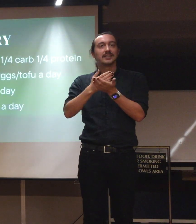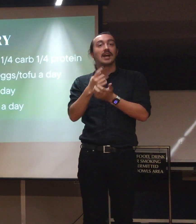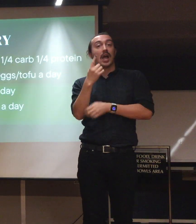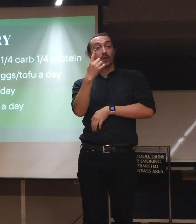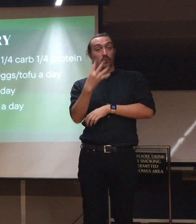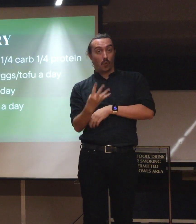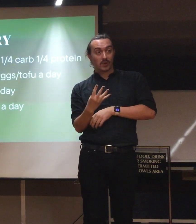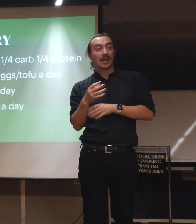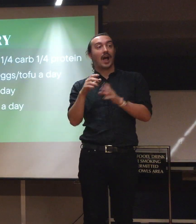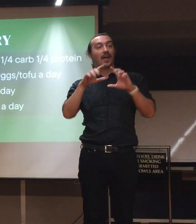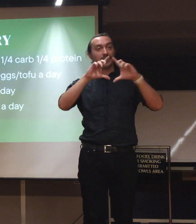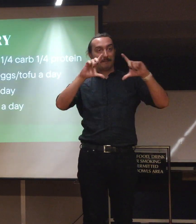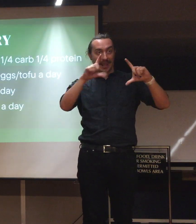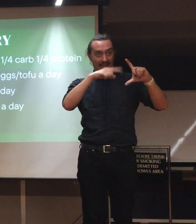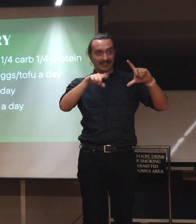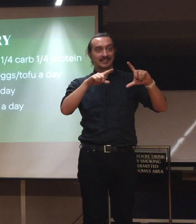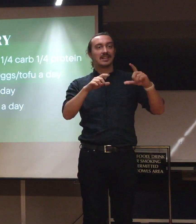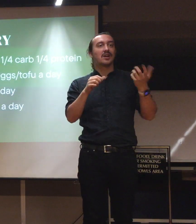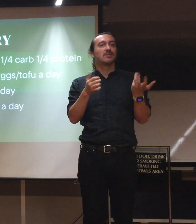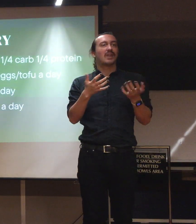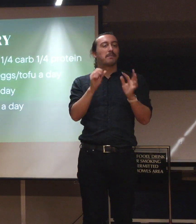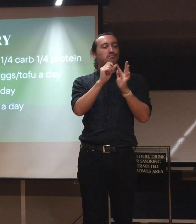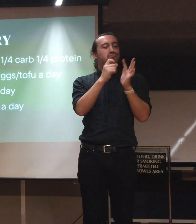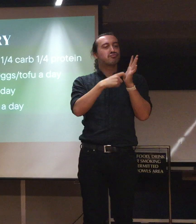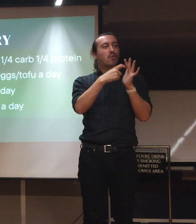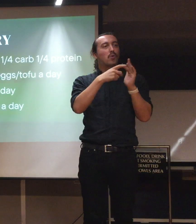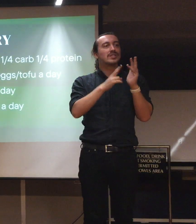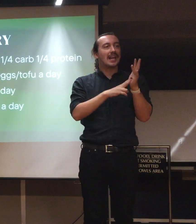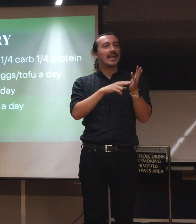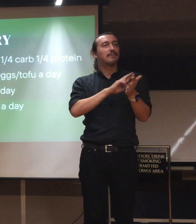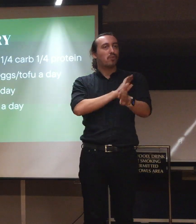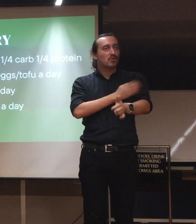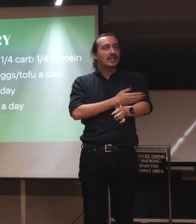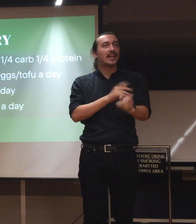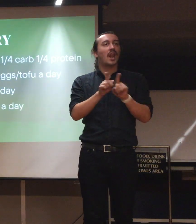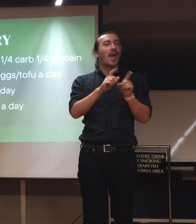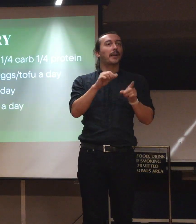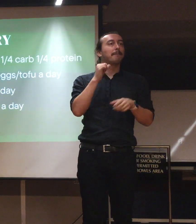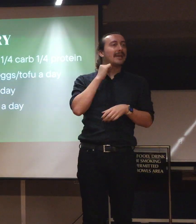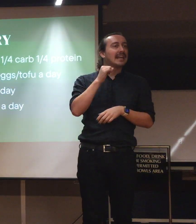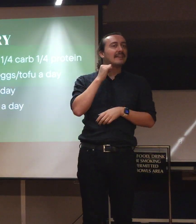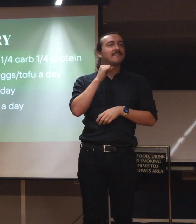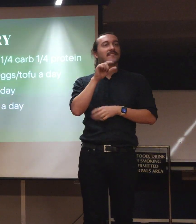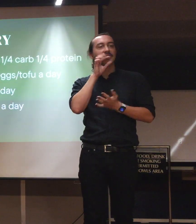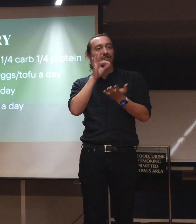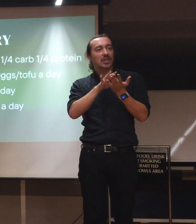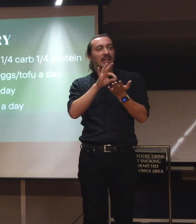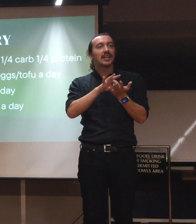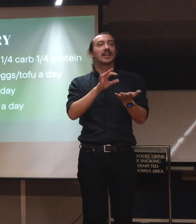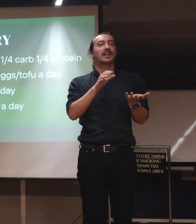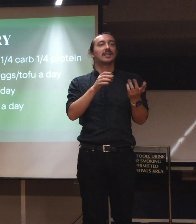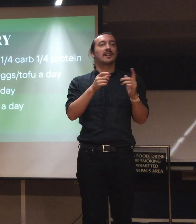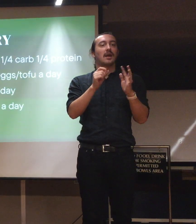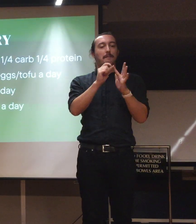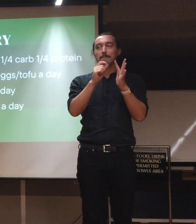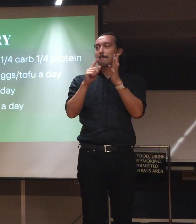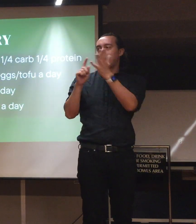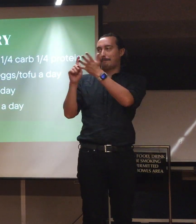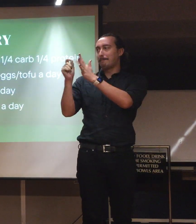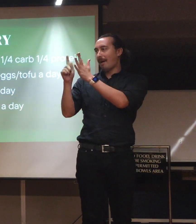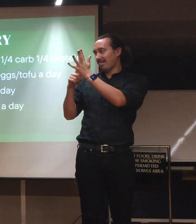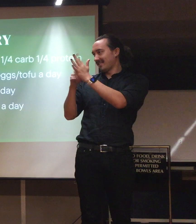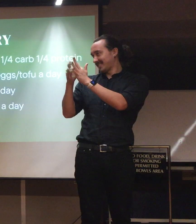protein, which will be beef, chicken, pulses, tofu, eggs, all of